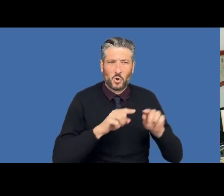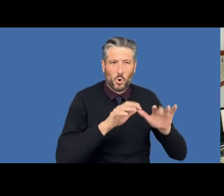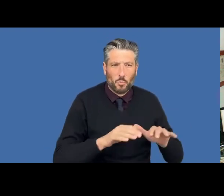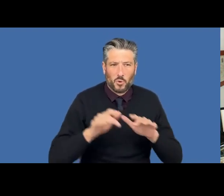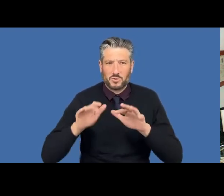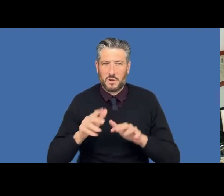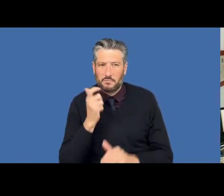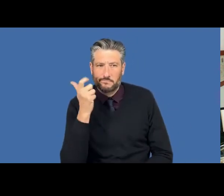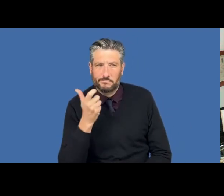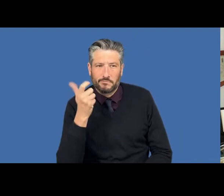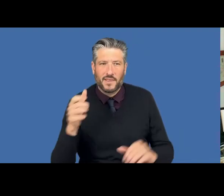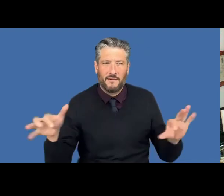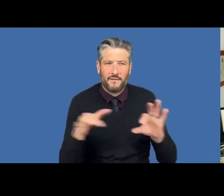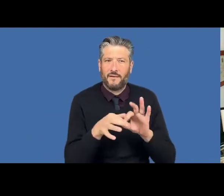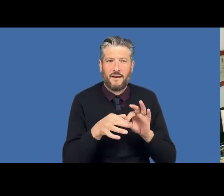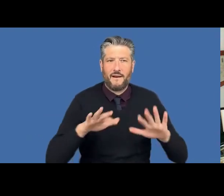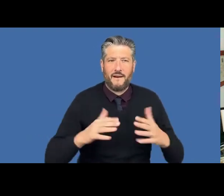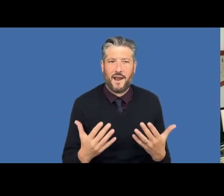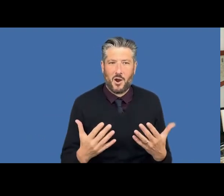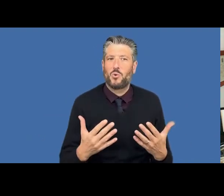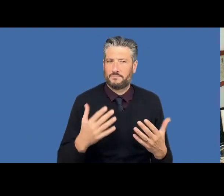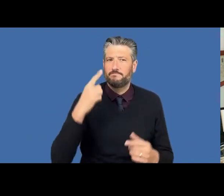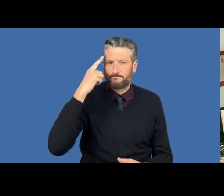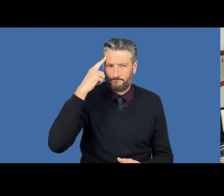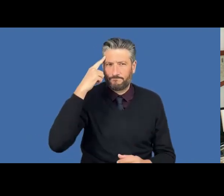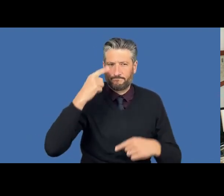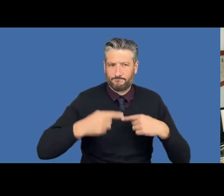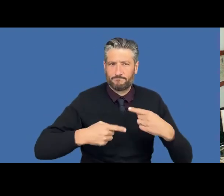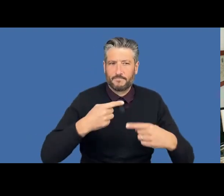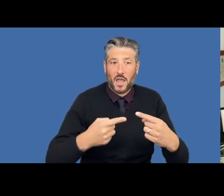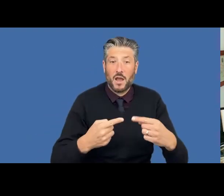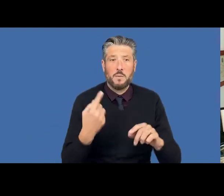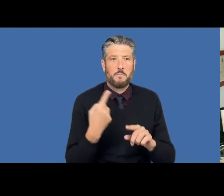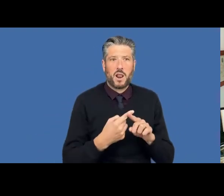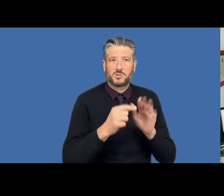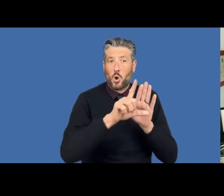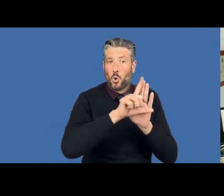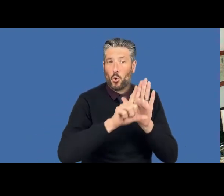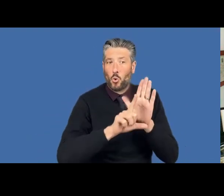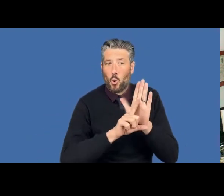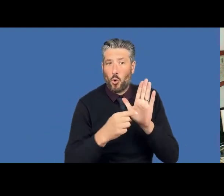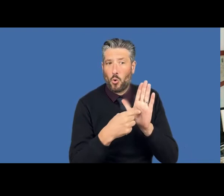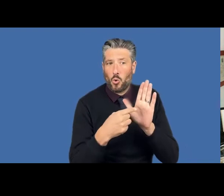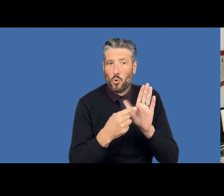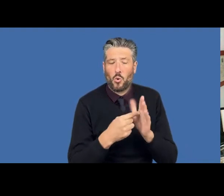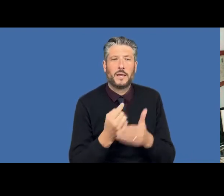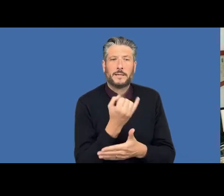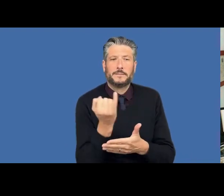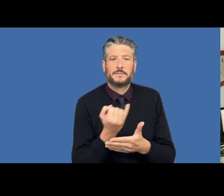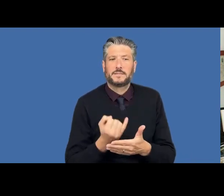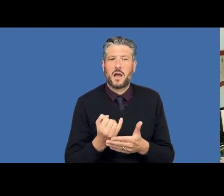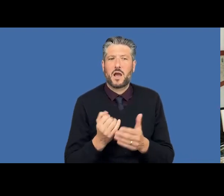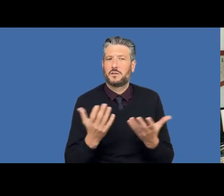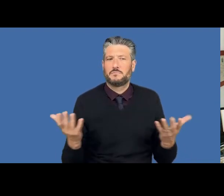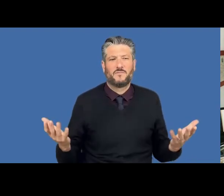these laws, etc., they've been designed specifically around interoperability for the most part for a couple of